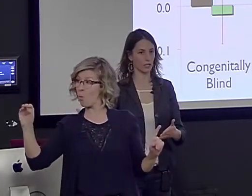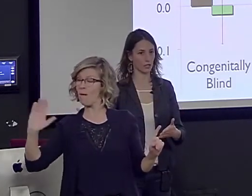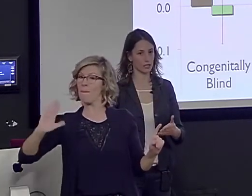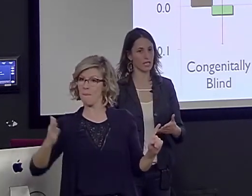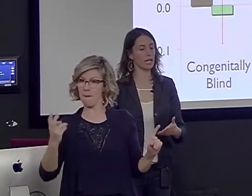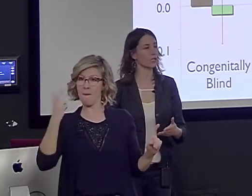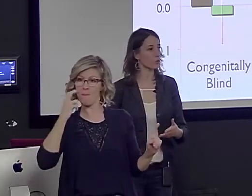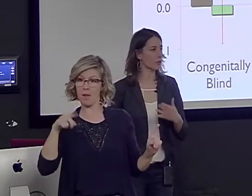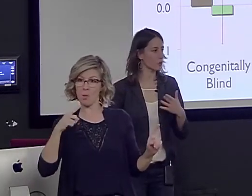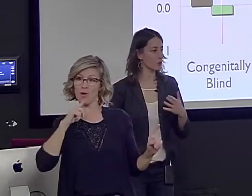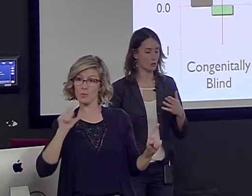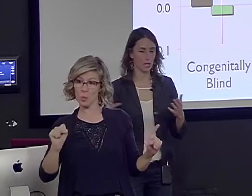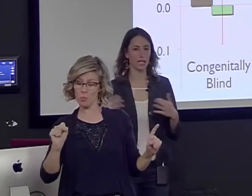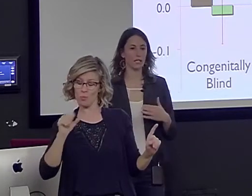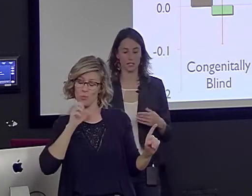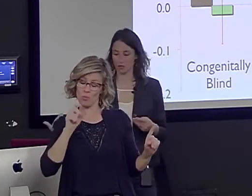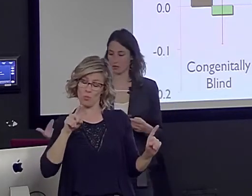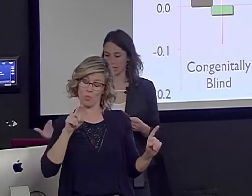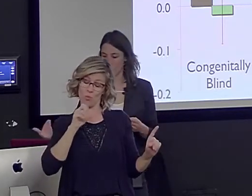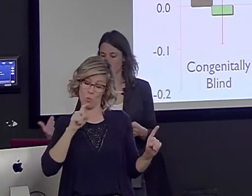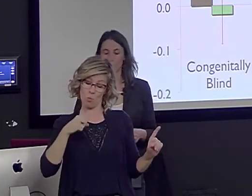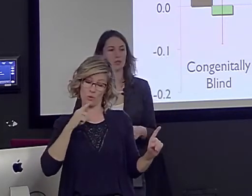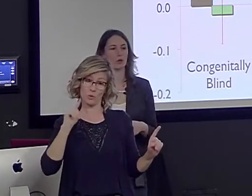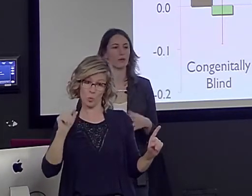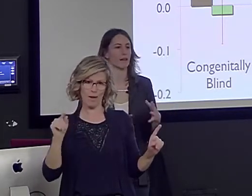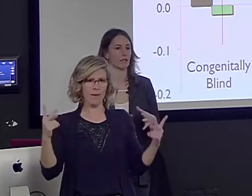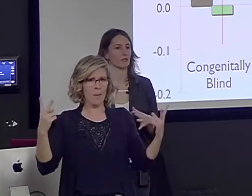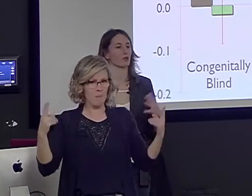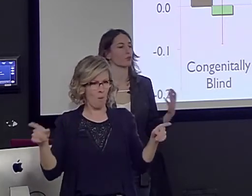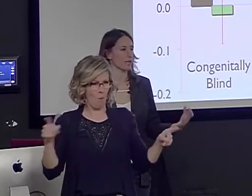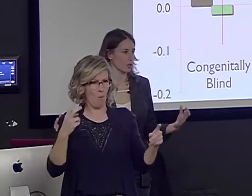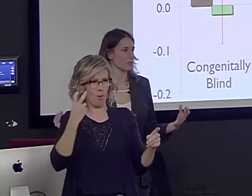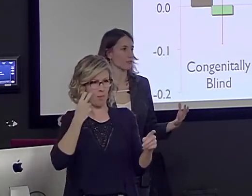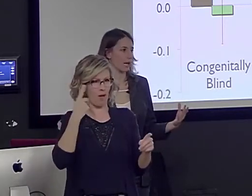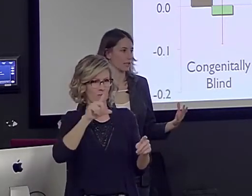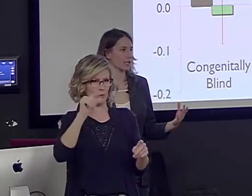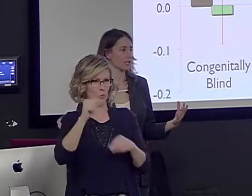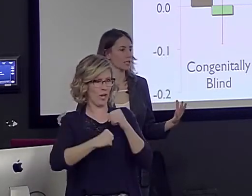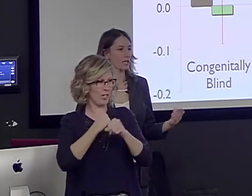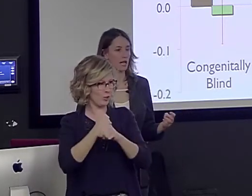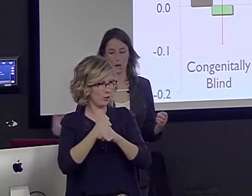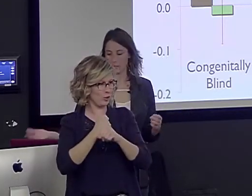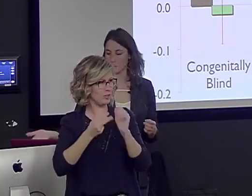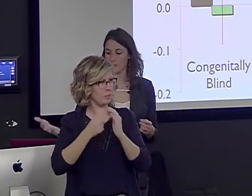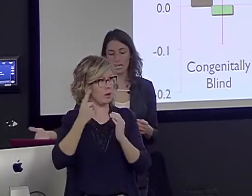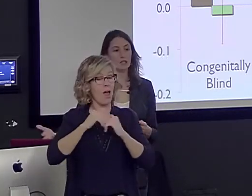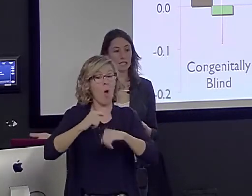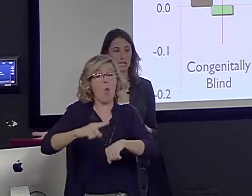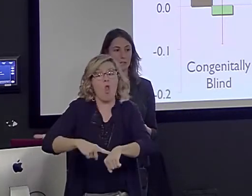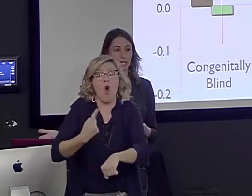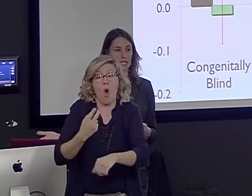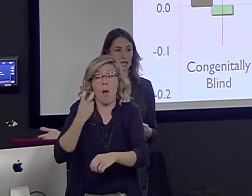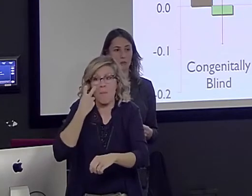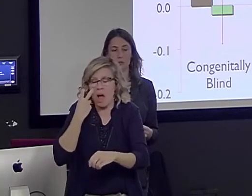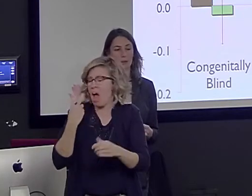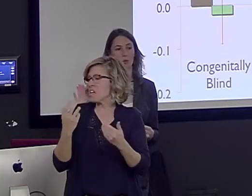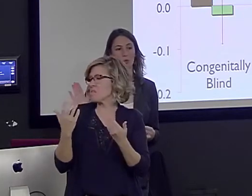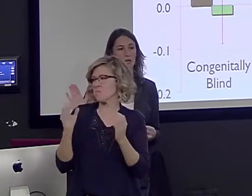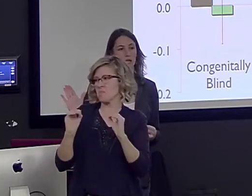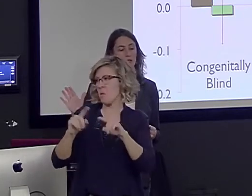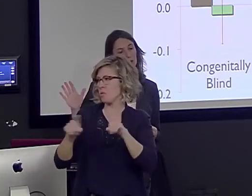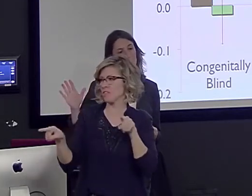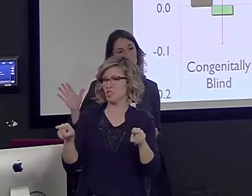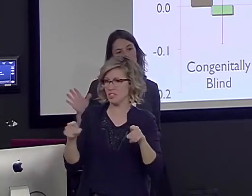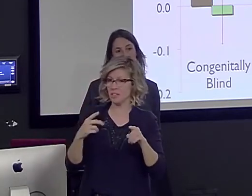for 20 years. And so when you take this into account, there's no effect of duration of blindness within the late blind sample. People